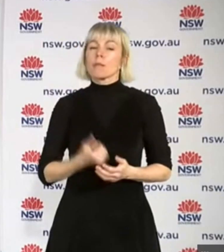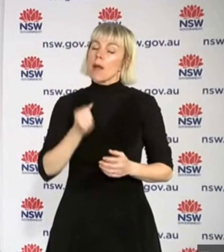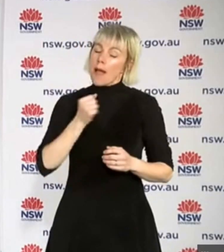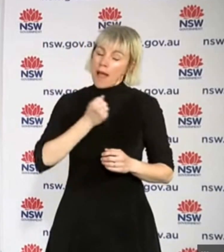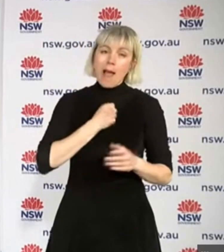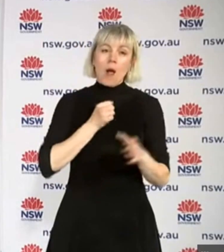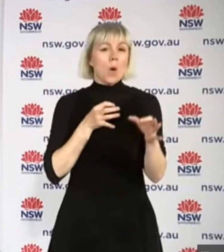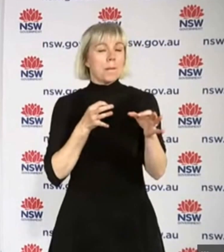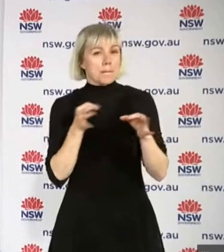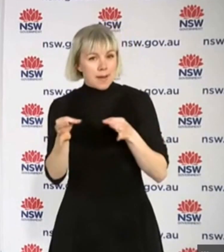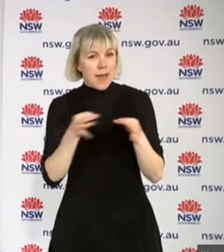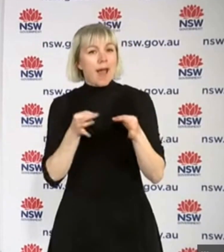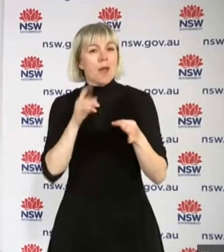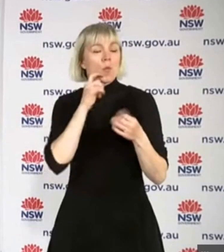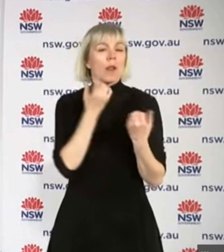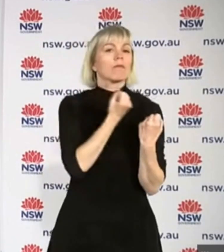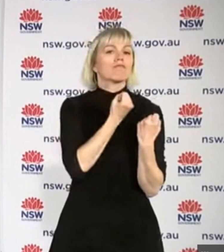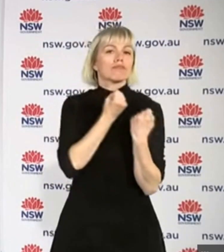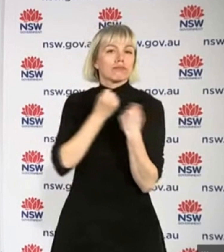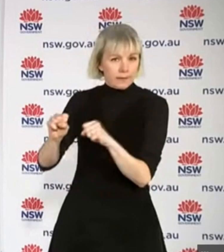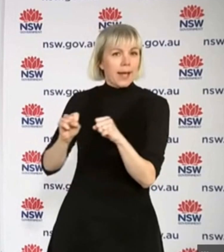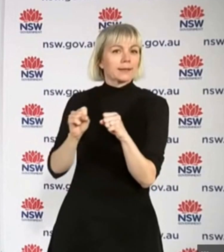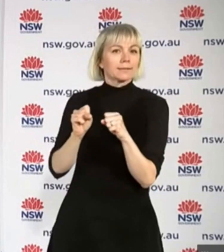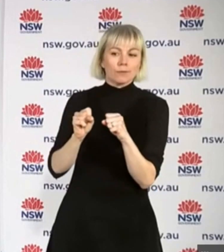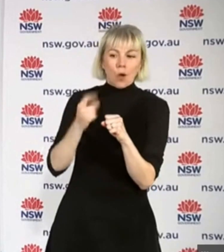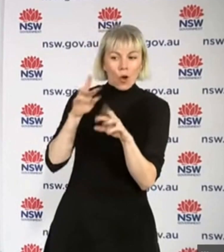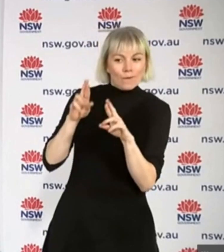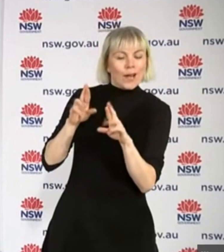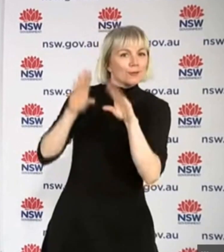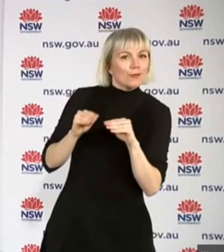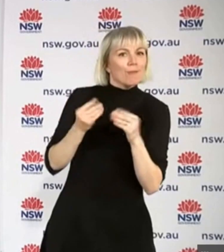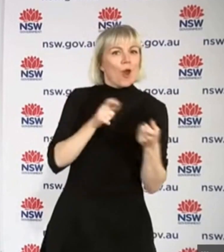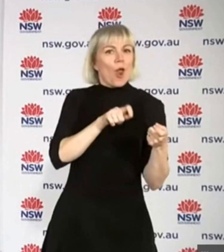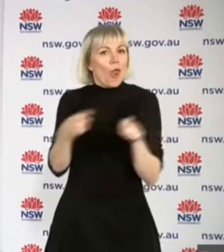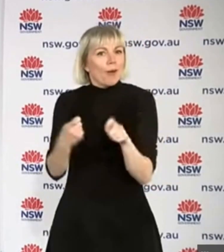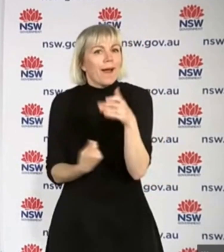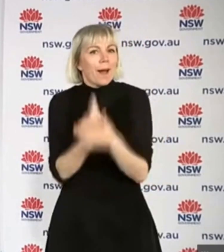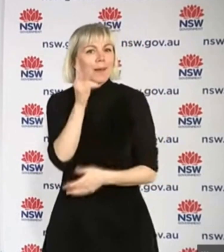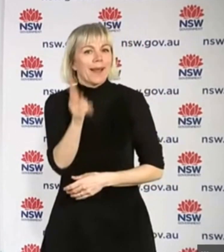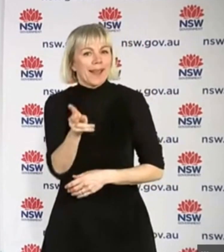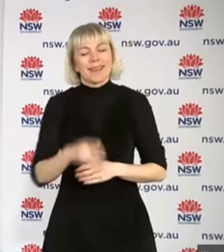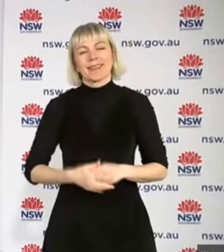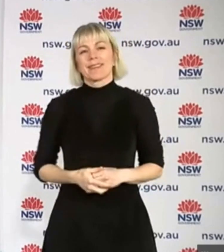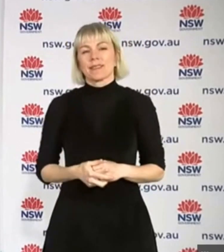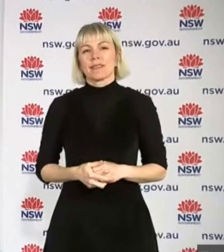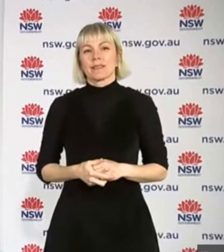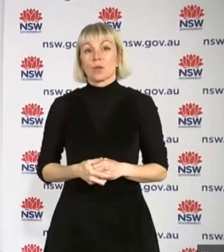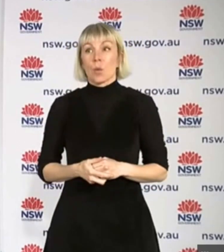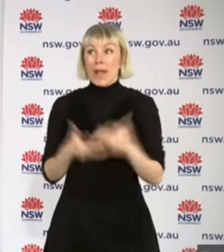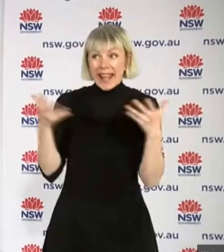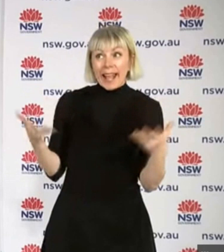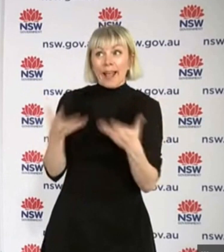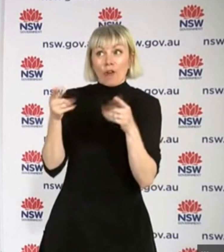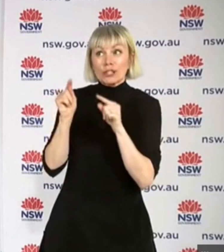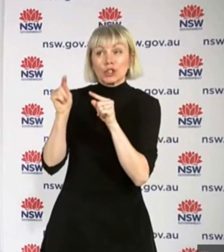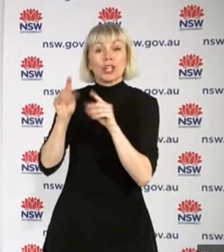through the last months. And we're also urging now National Cabinet to consider booster shots, because